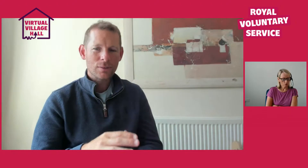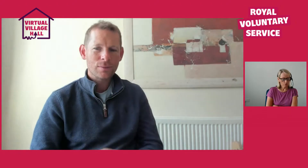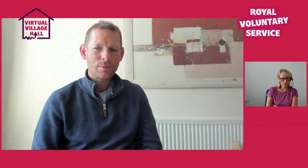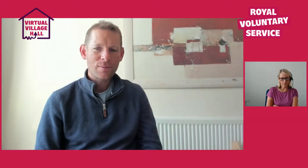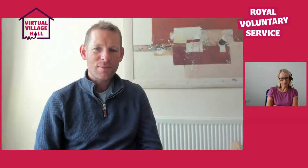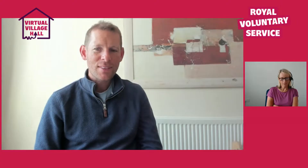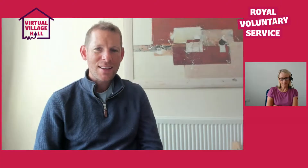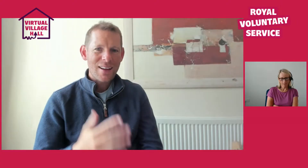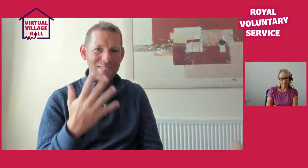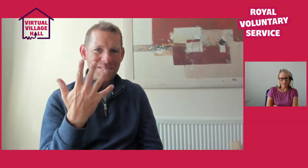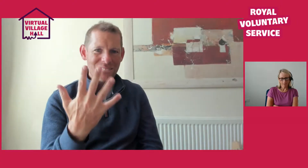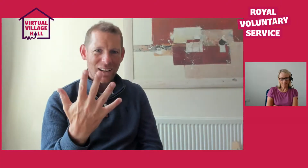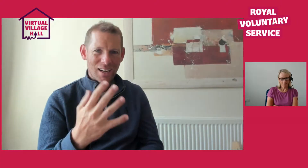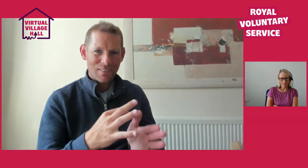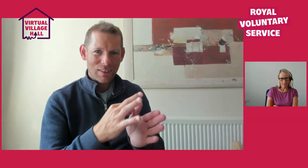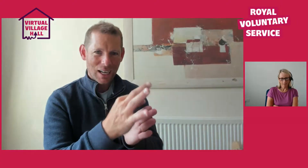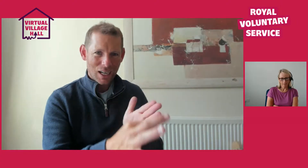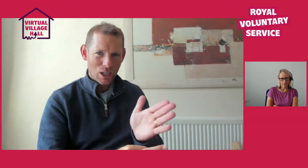4 hours,